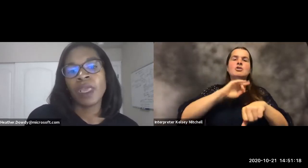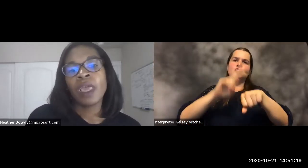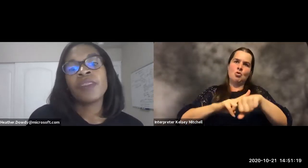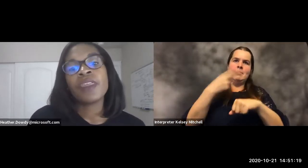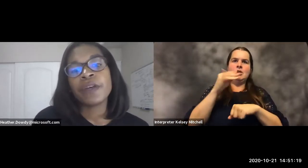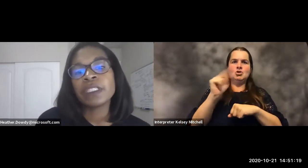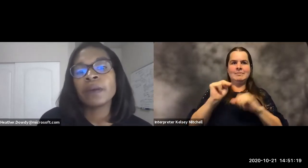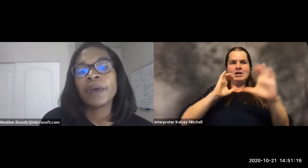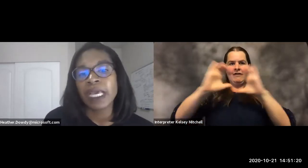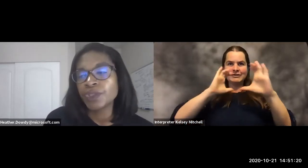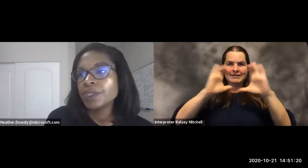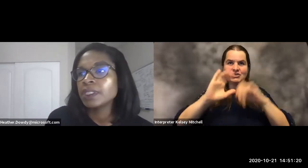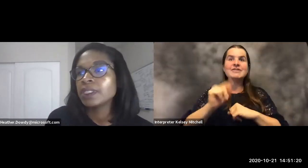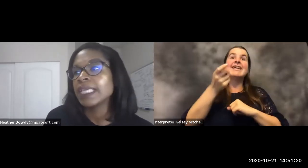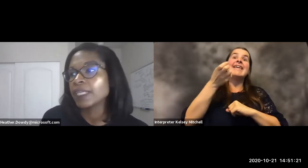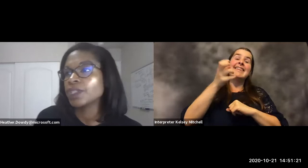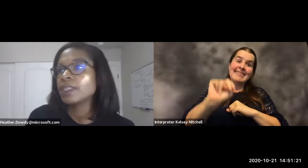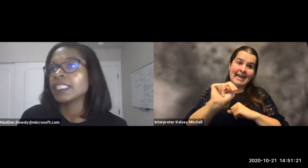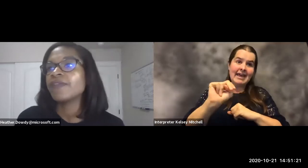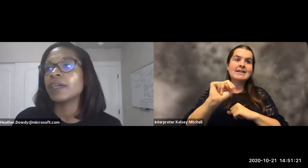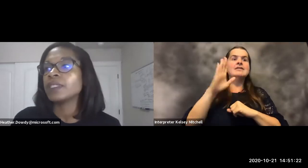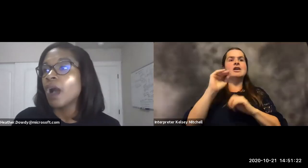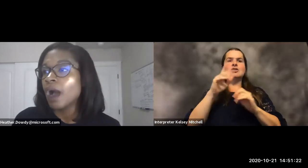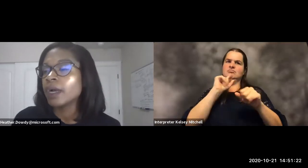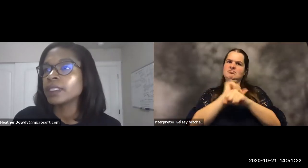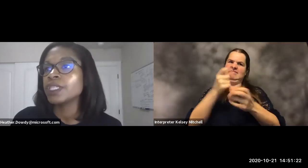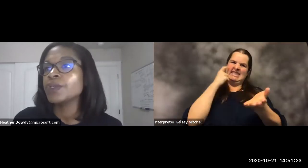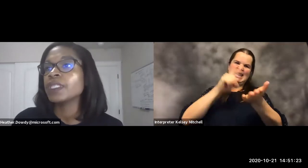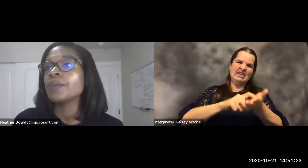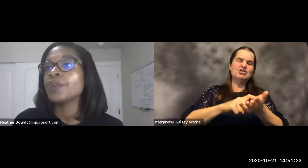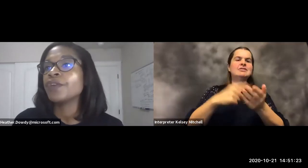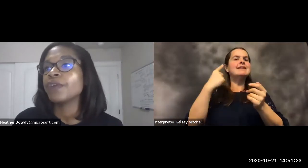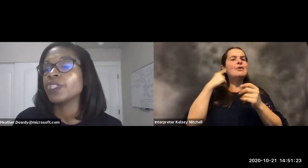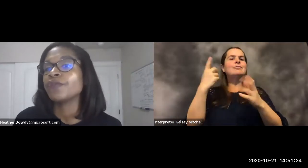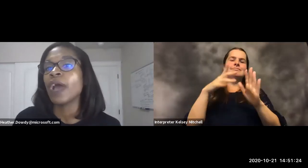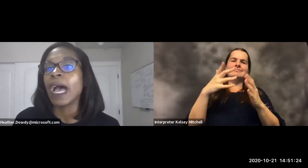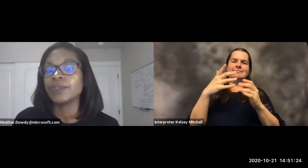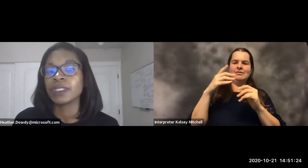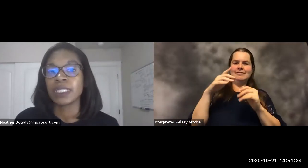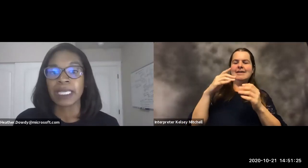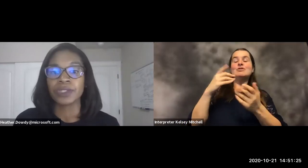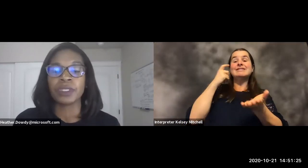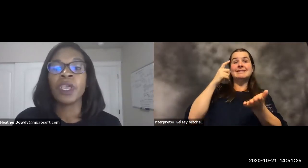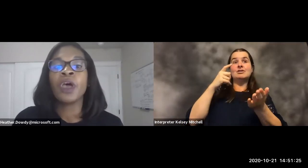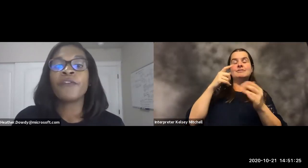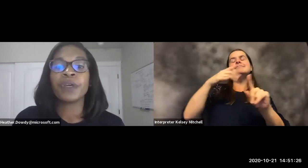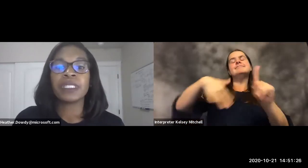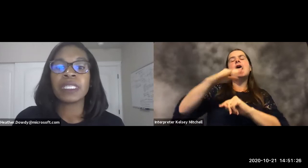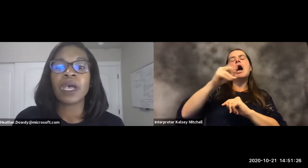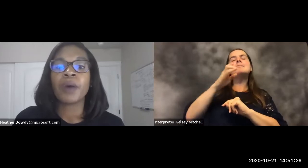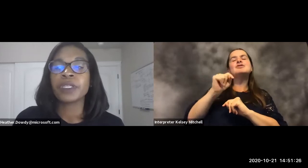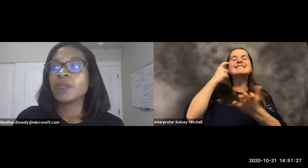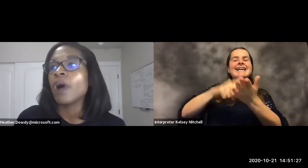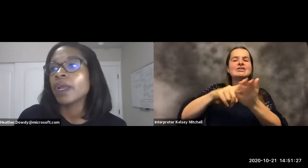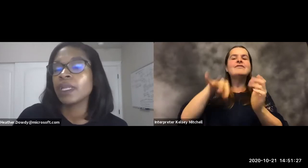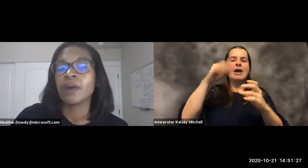conversation. Then there's pedestrian detection that's found in cars and uses computer vision for object detection, for